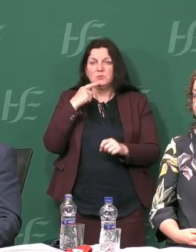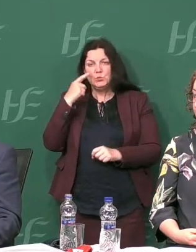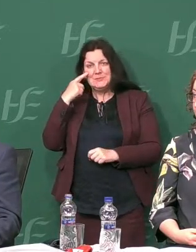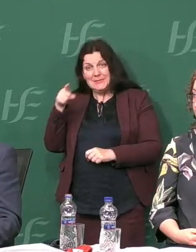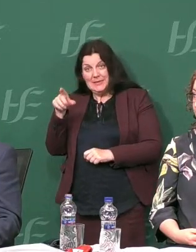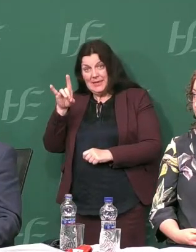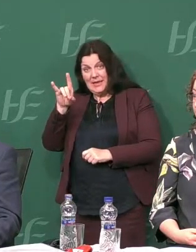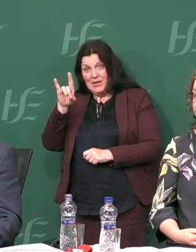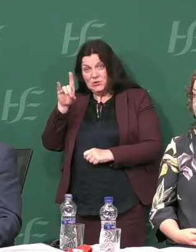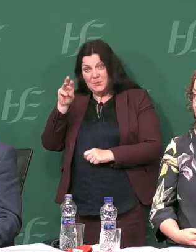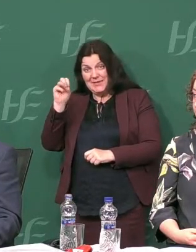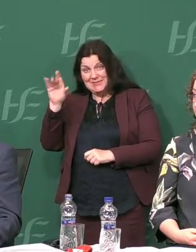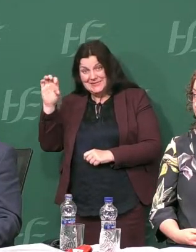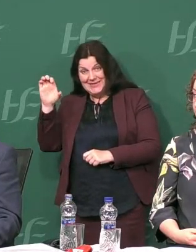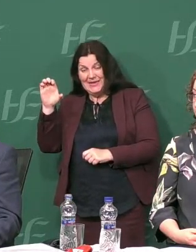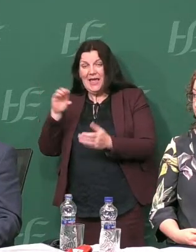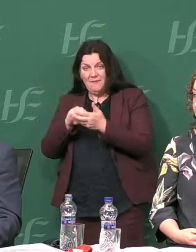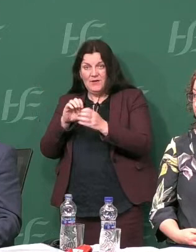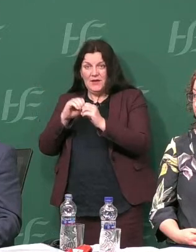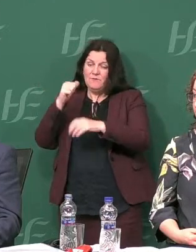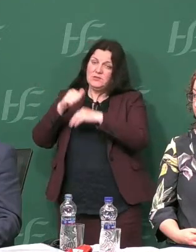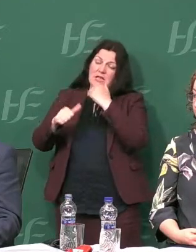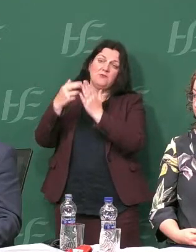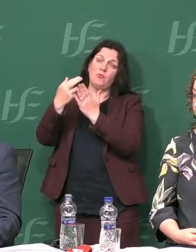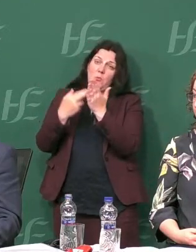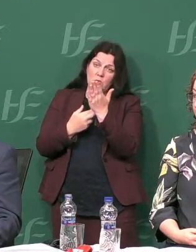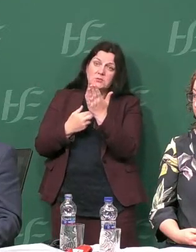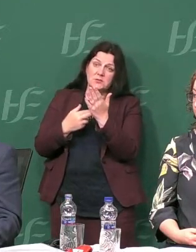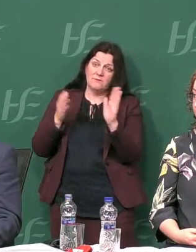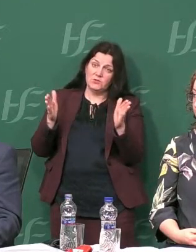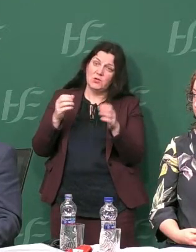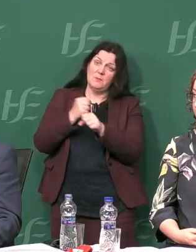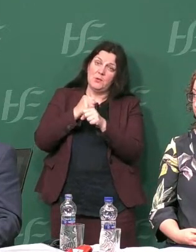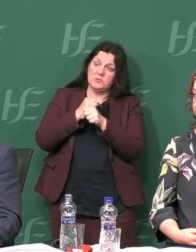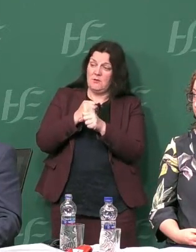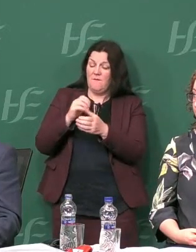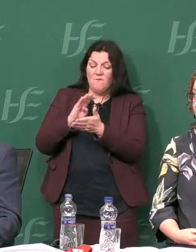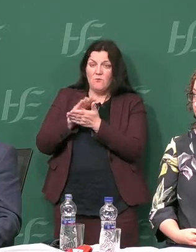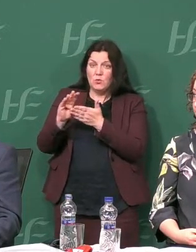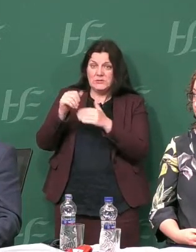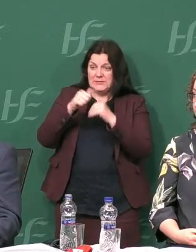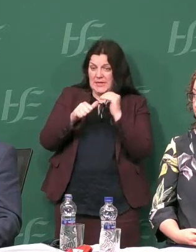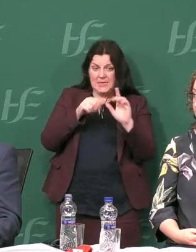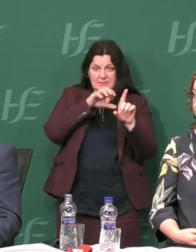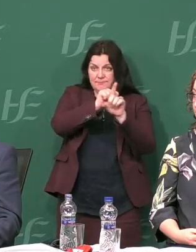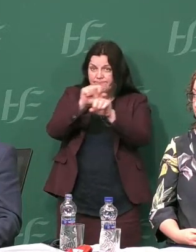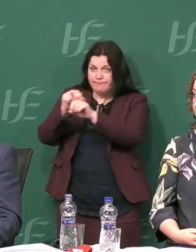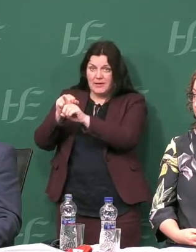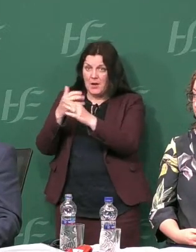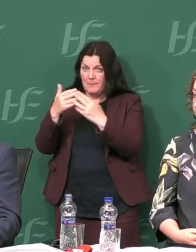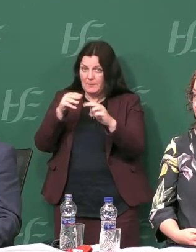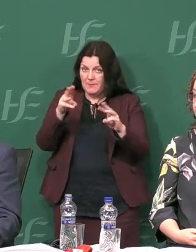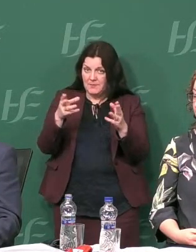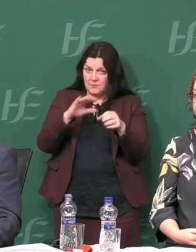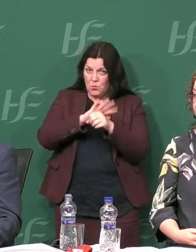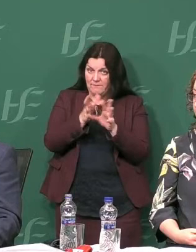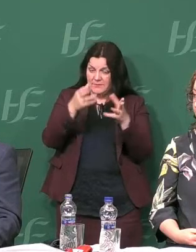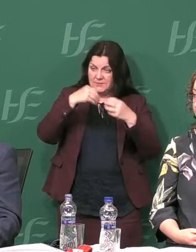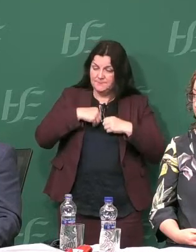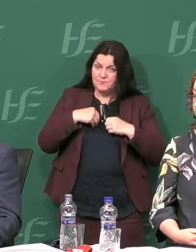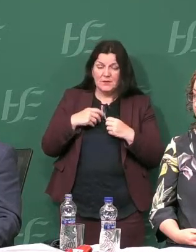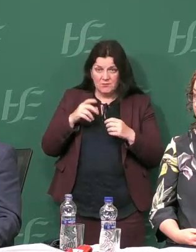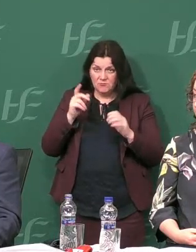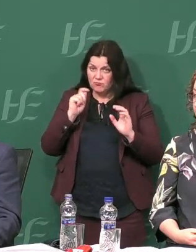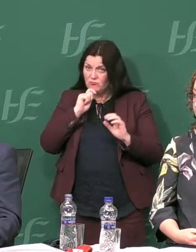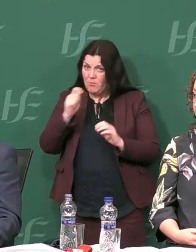do have now the daily report on 14-day incidents. They are reporting on a weekly basis